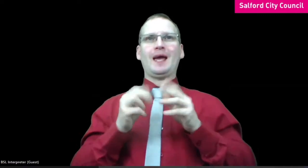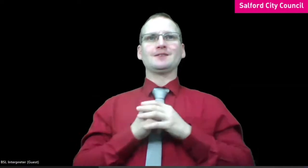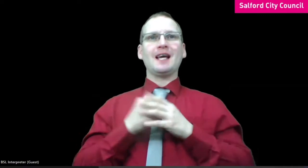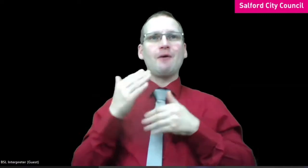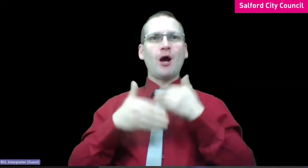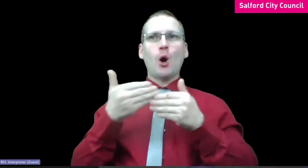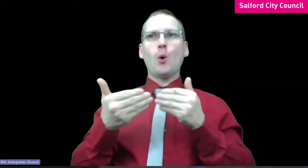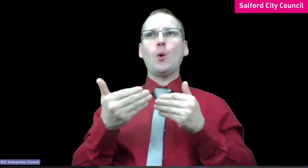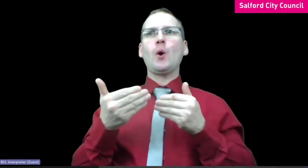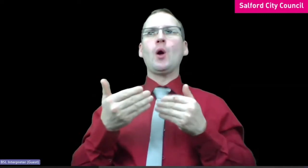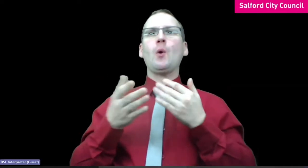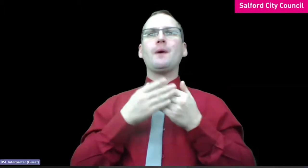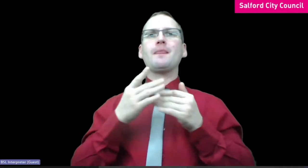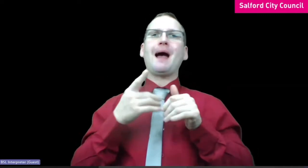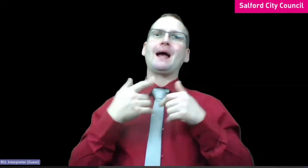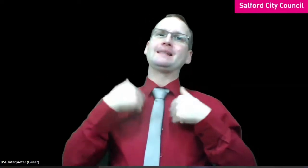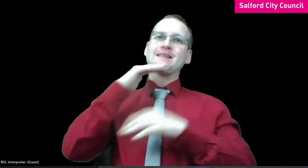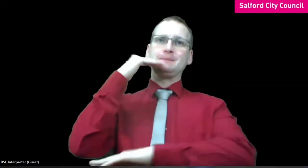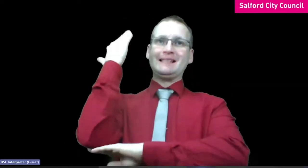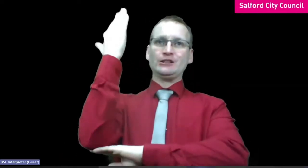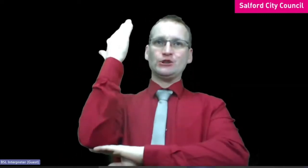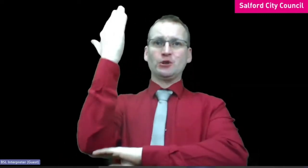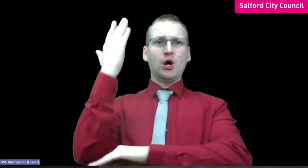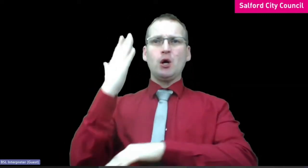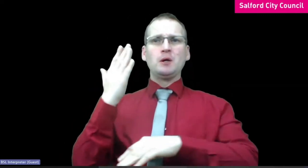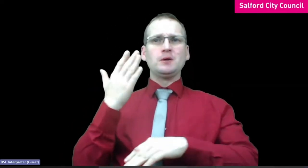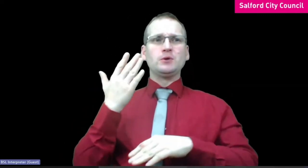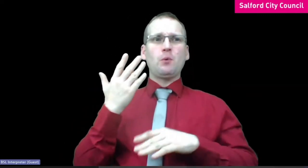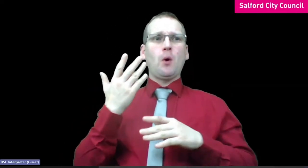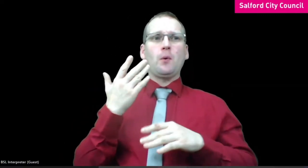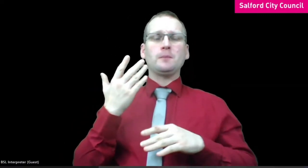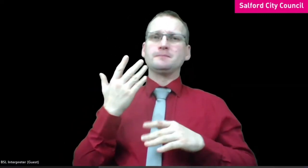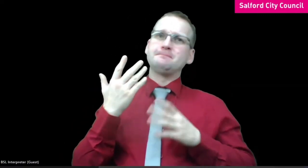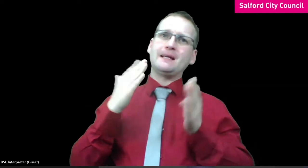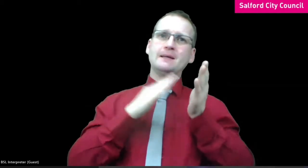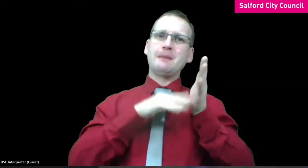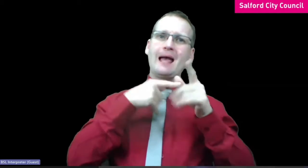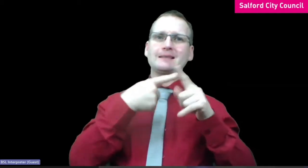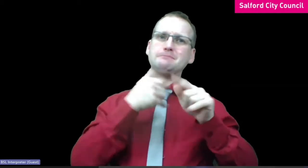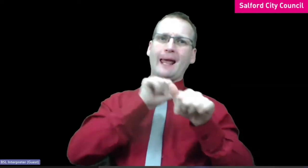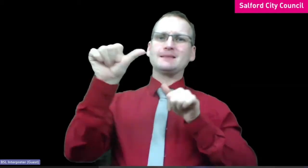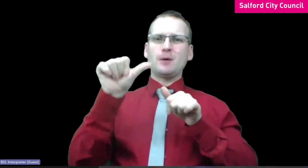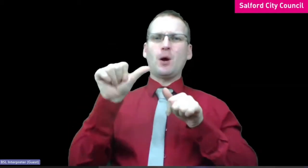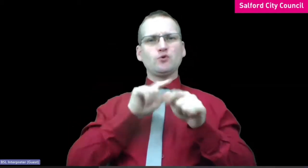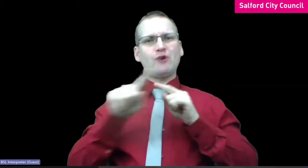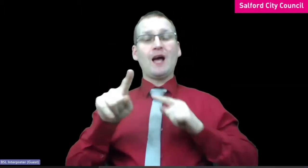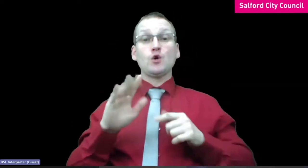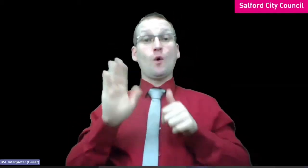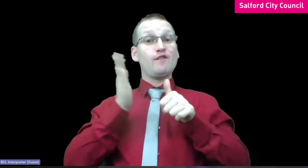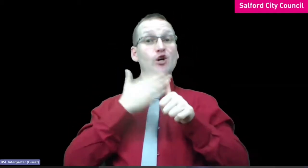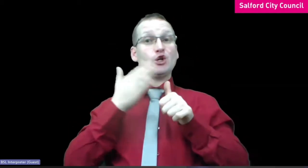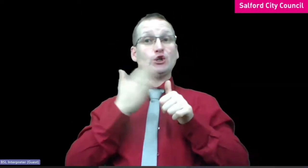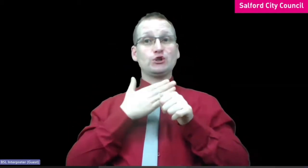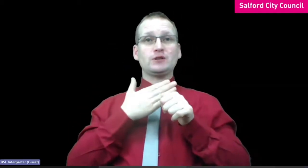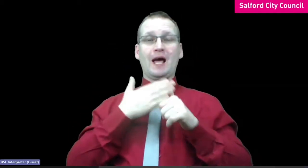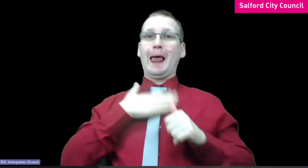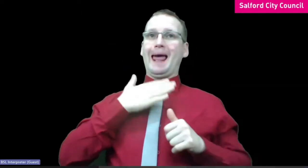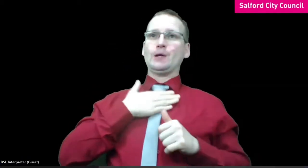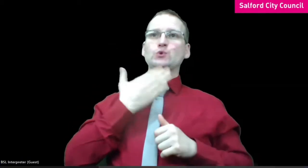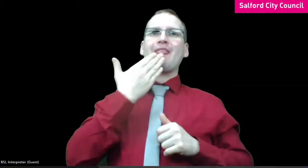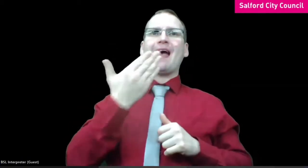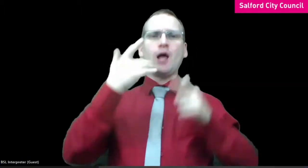my inaugural speech. I'm sure it won't match Biden's, but I'll try my best. So first off, I'd like to thank